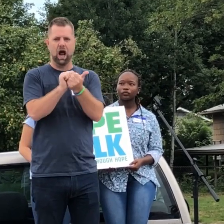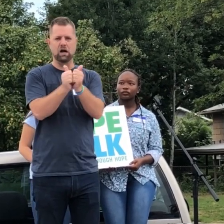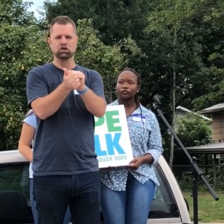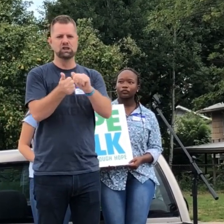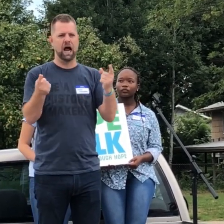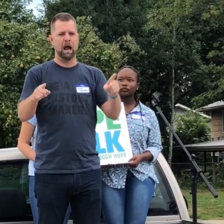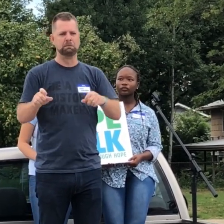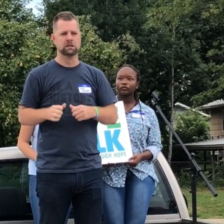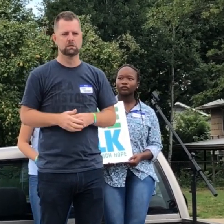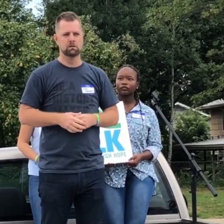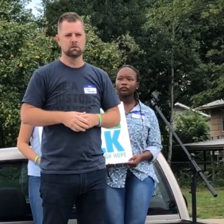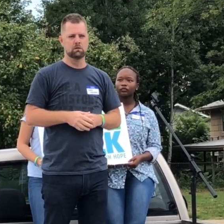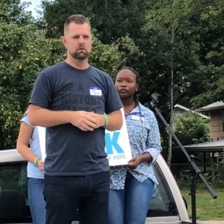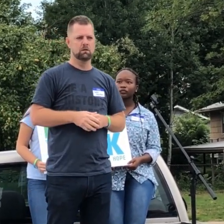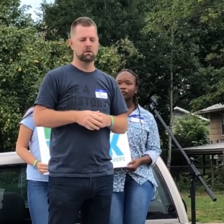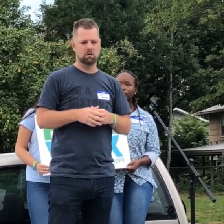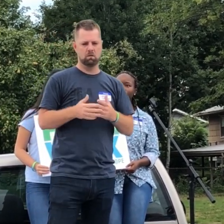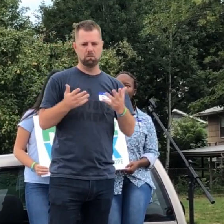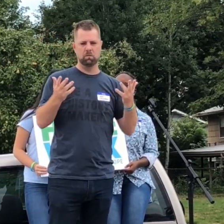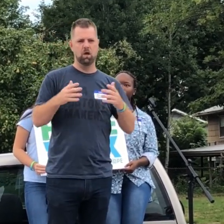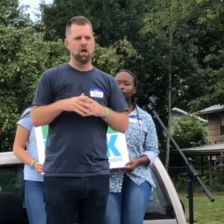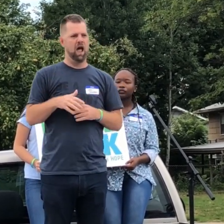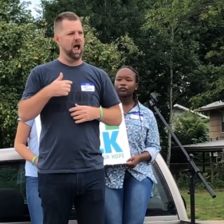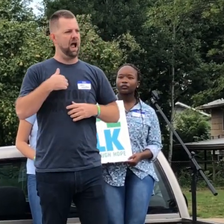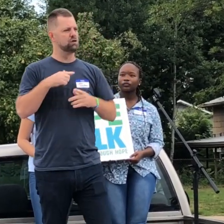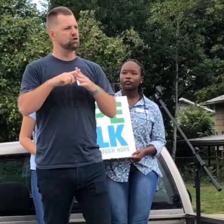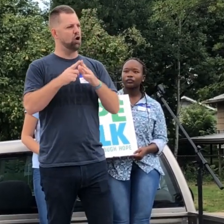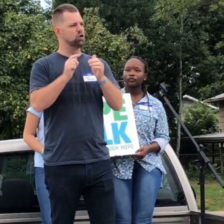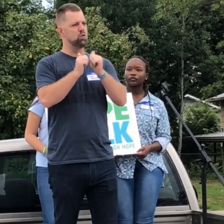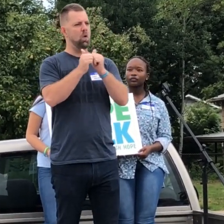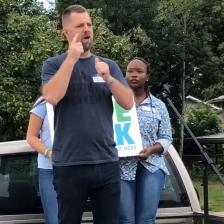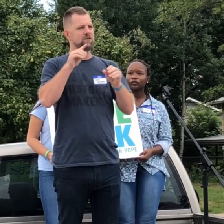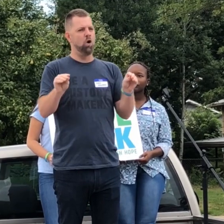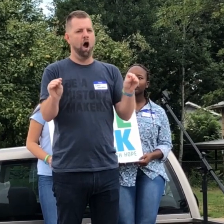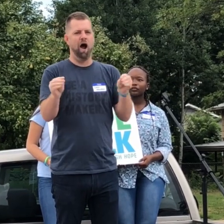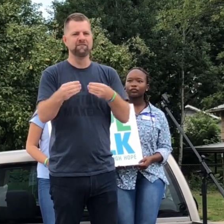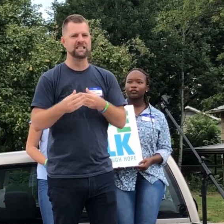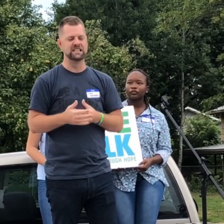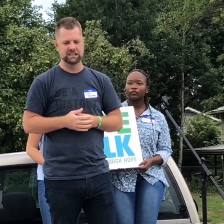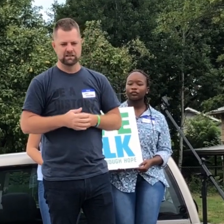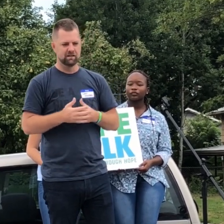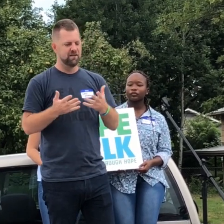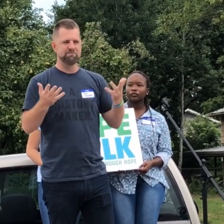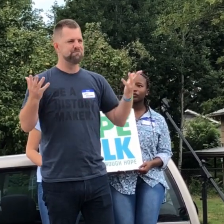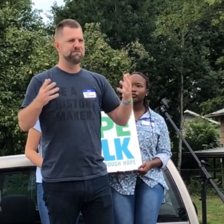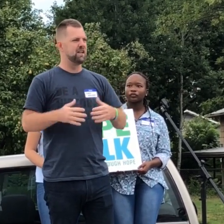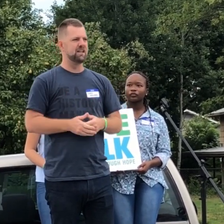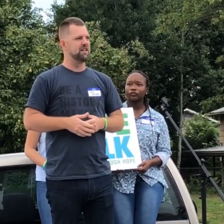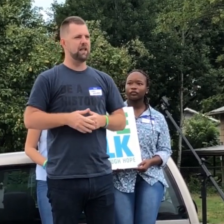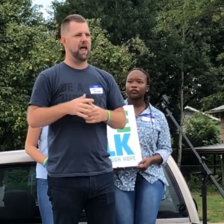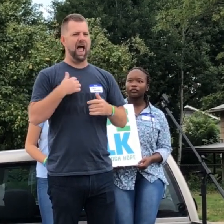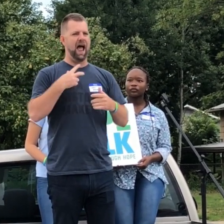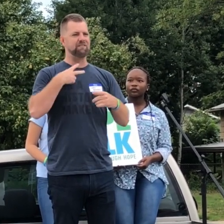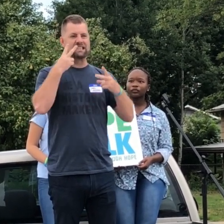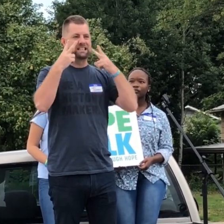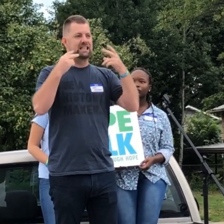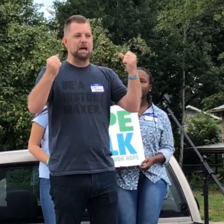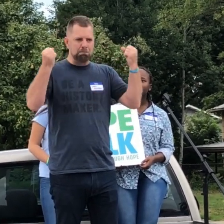happen? Change can happen. That's what happens when you have hope. So I decided to run for office, and